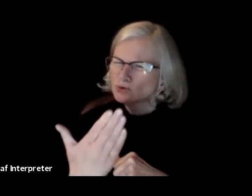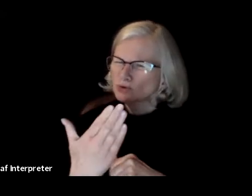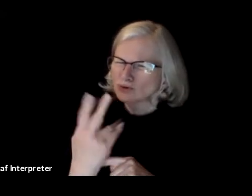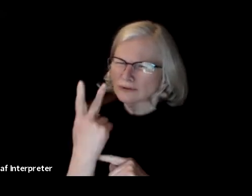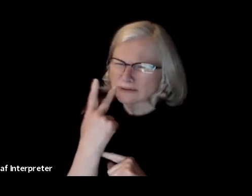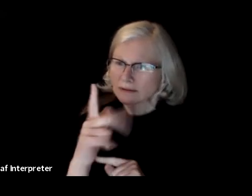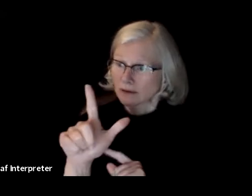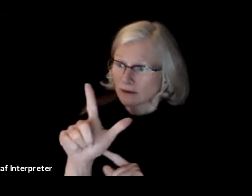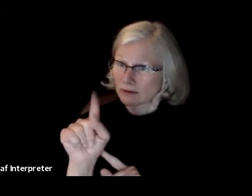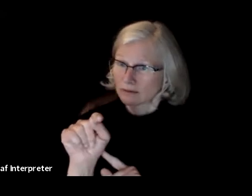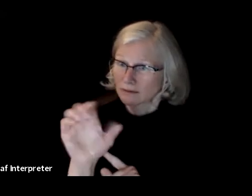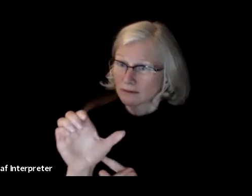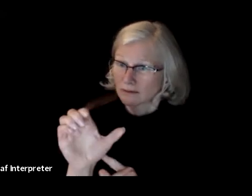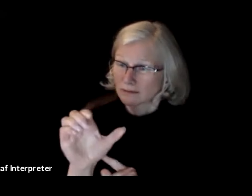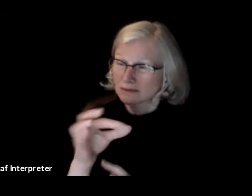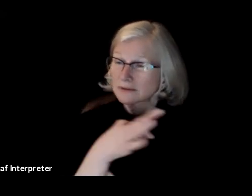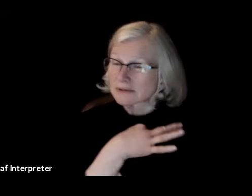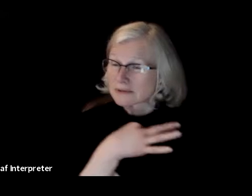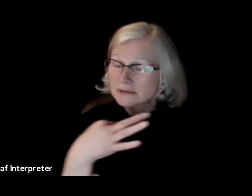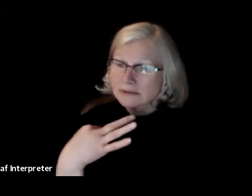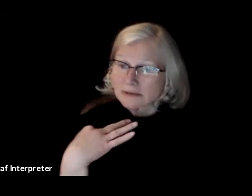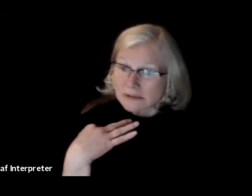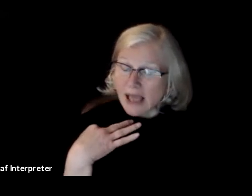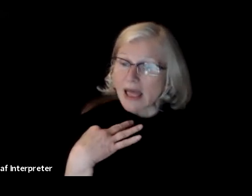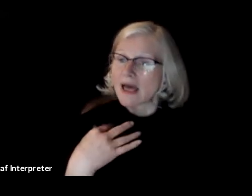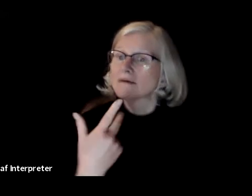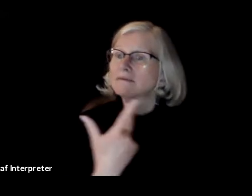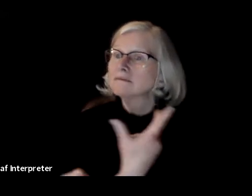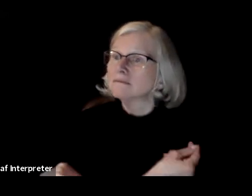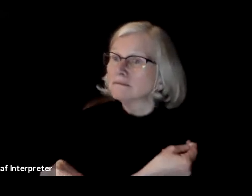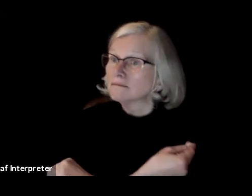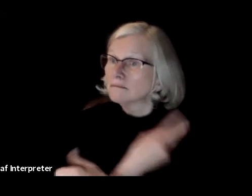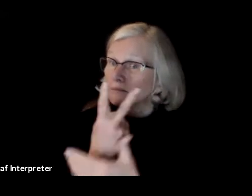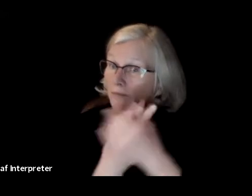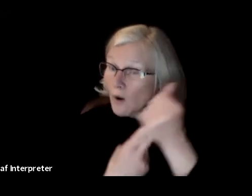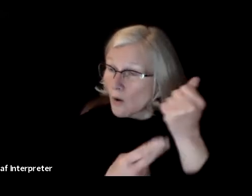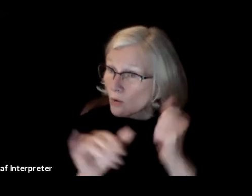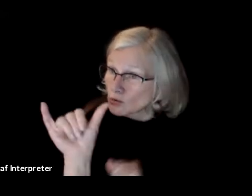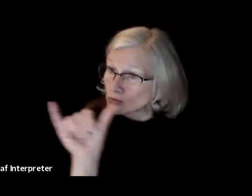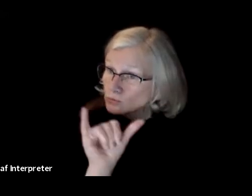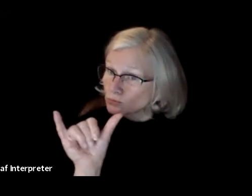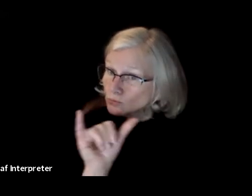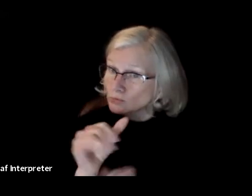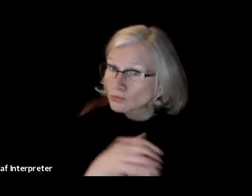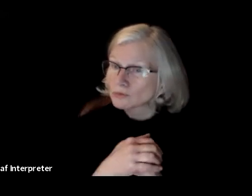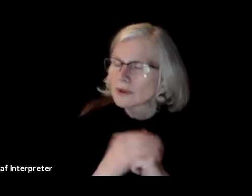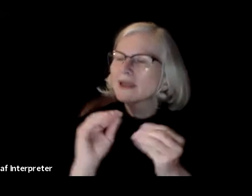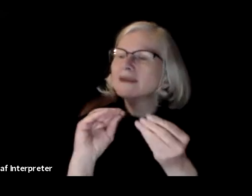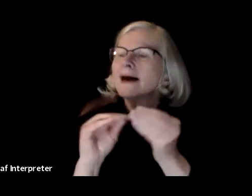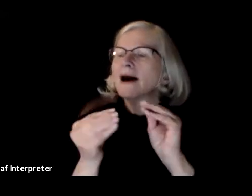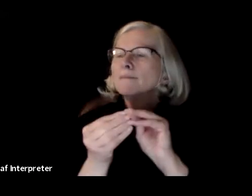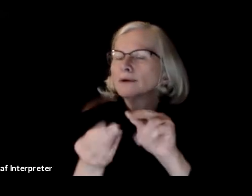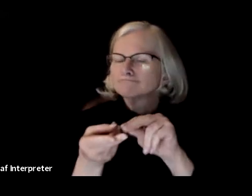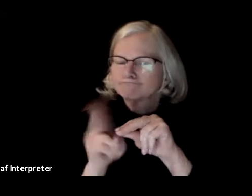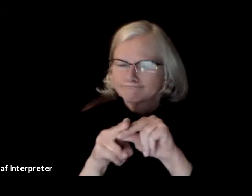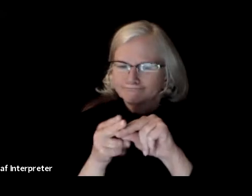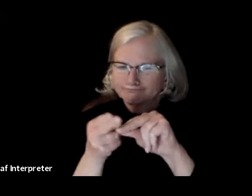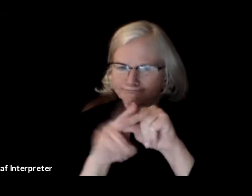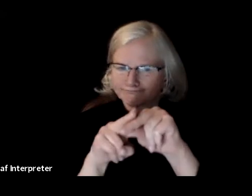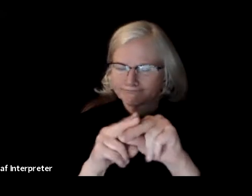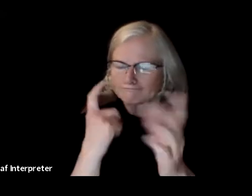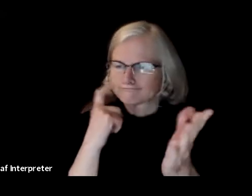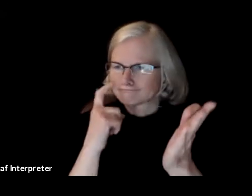who've received 2 doses is improving as the weeks go by, but that number is quite a bit lower than it is